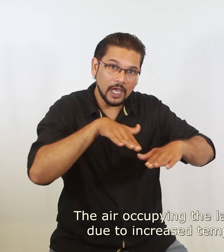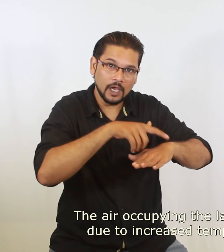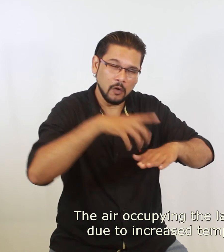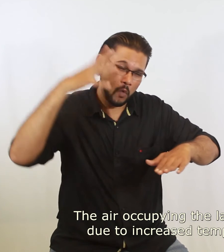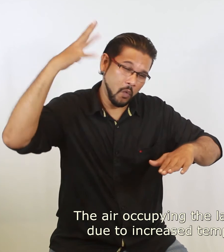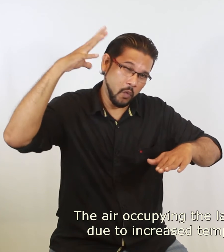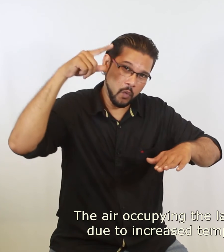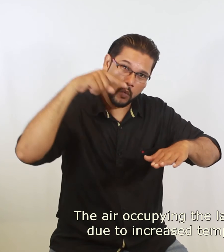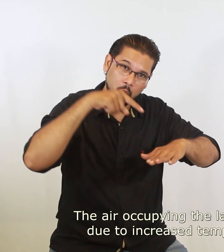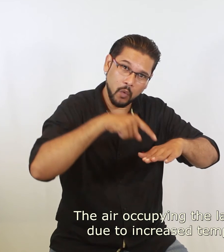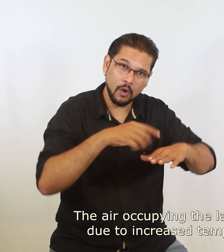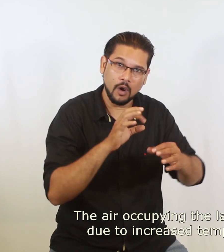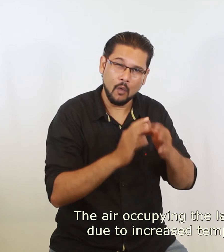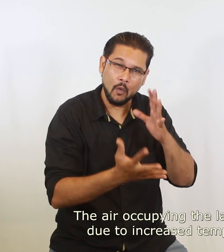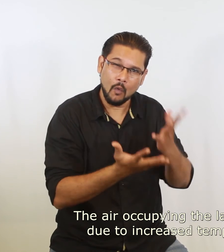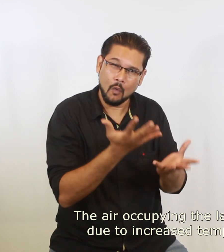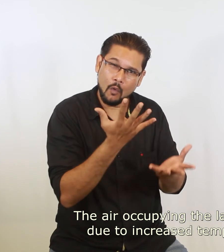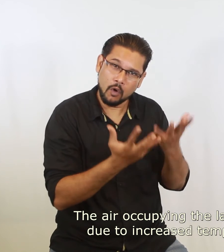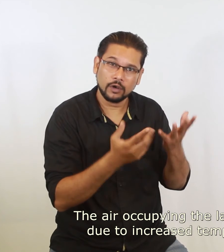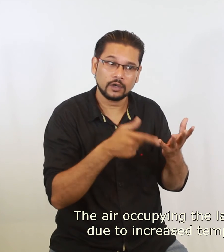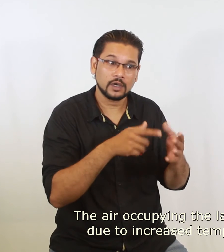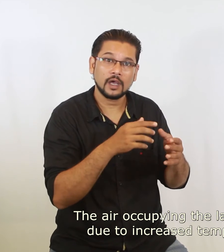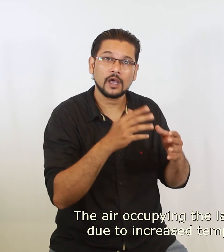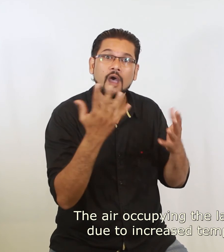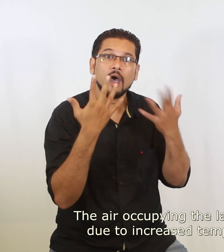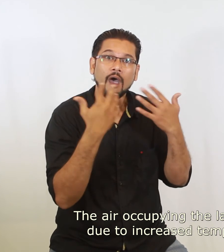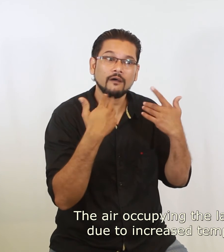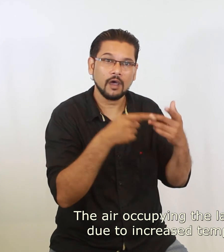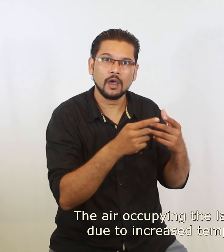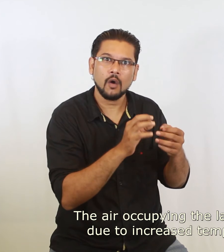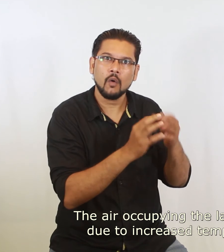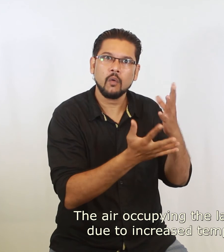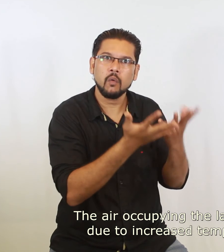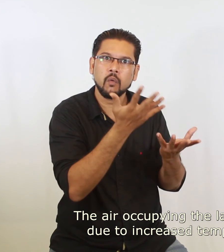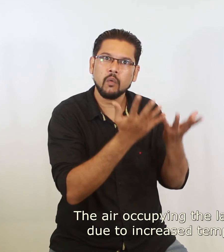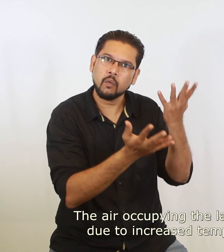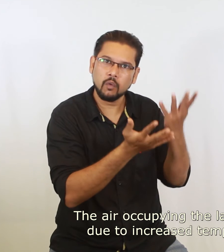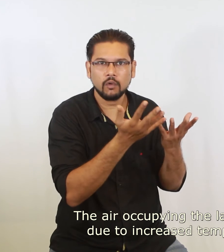The air occupying the land gets hot due to increased temperatures.